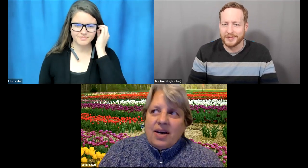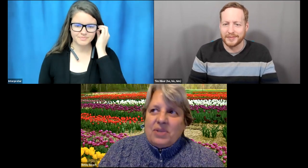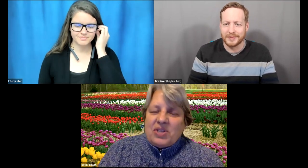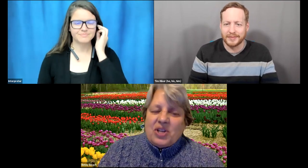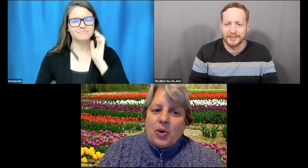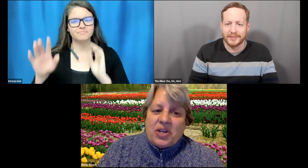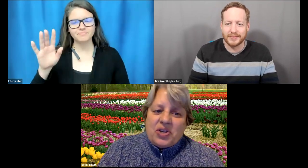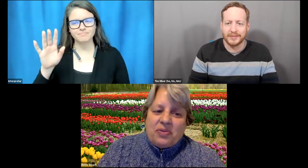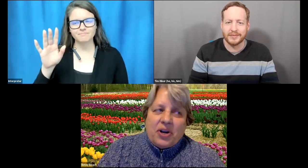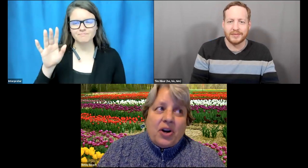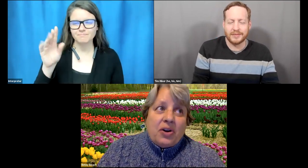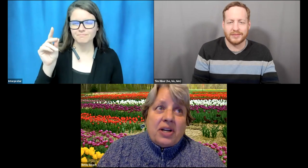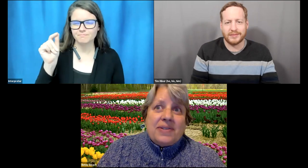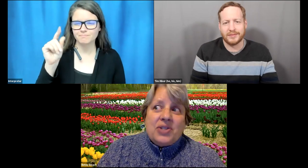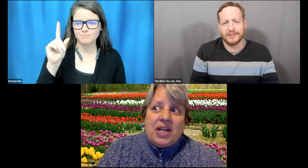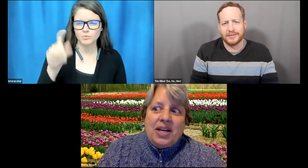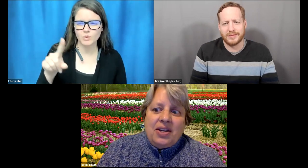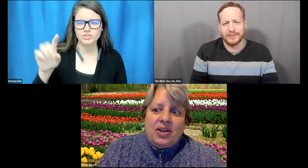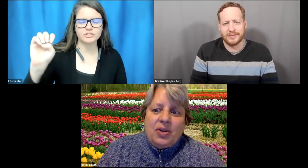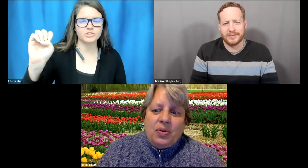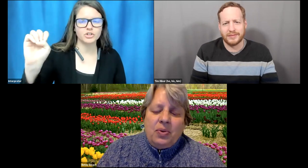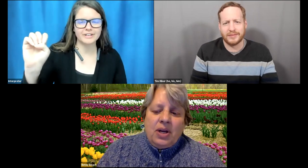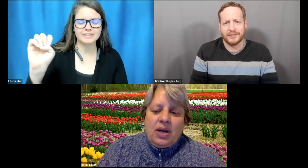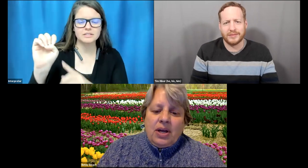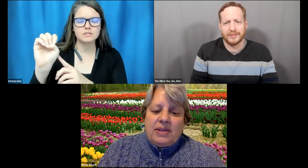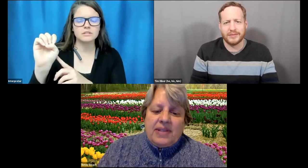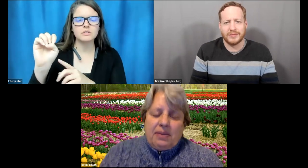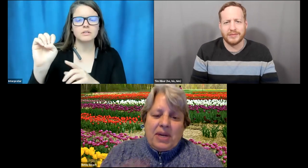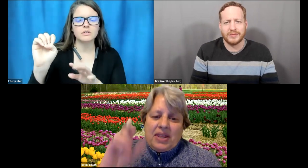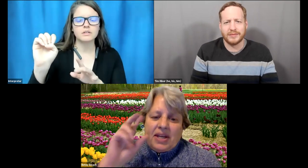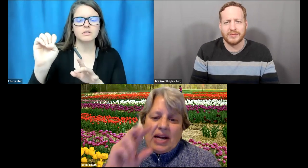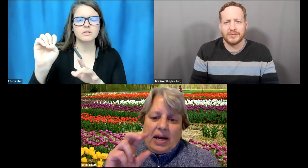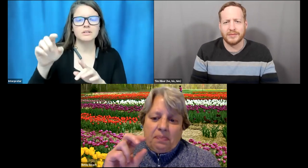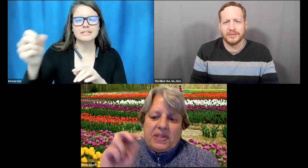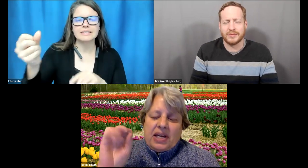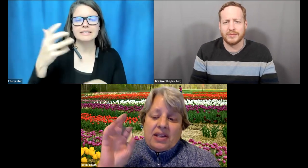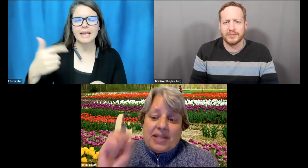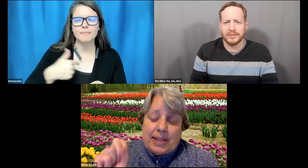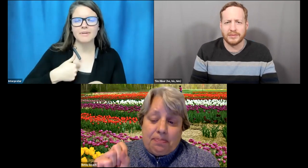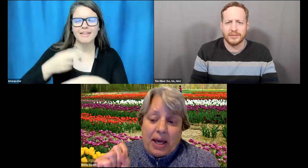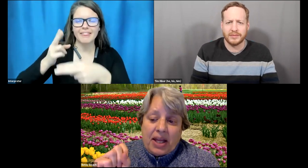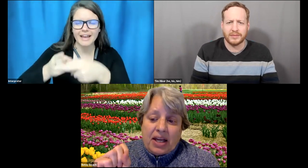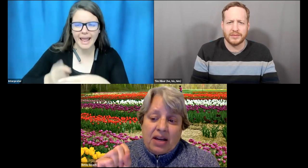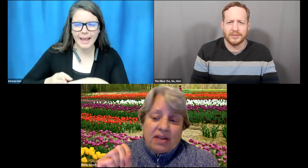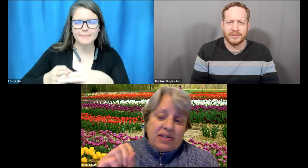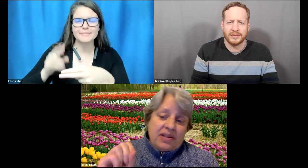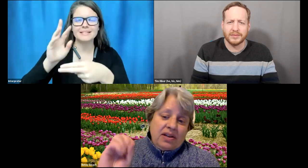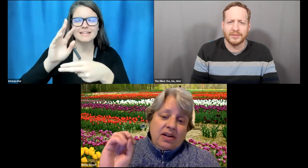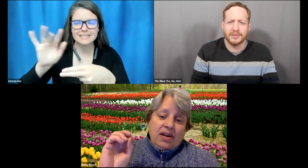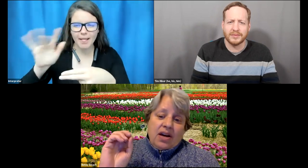Just a question for Ernest. Can you send me the names and the spellings